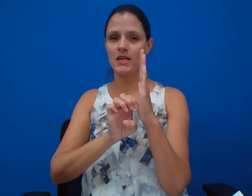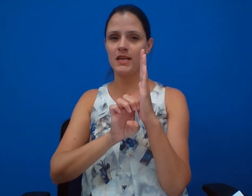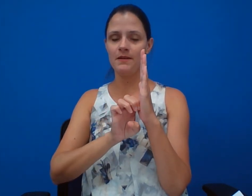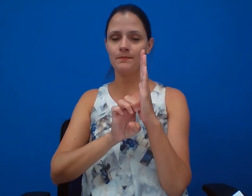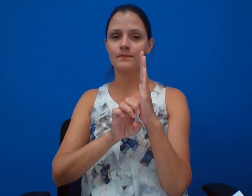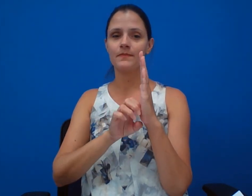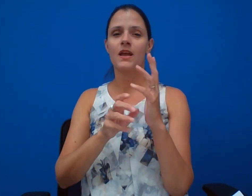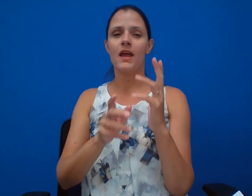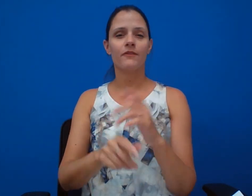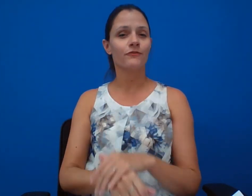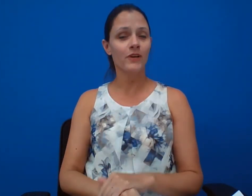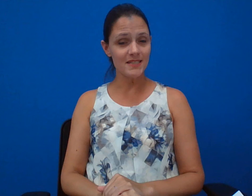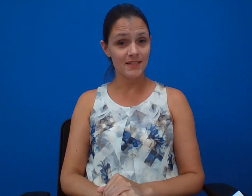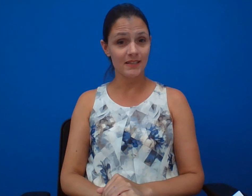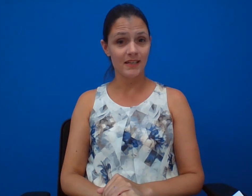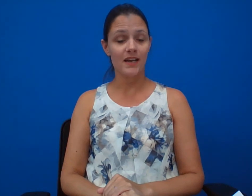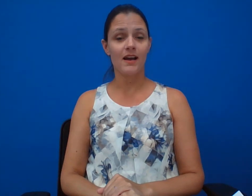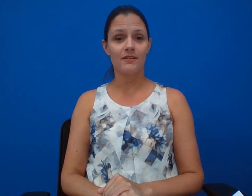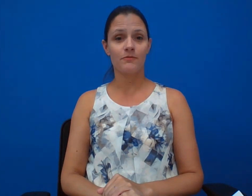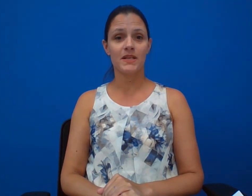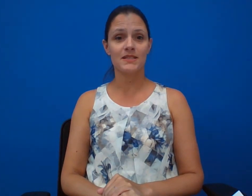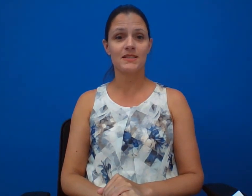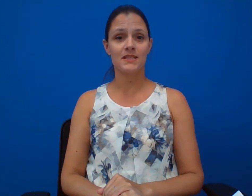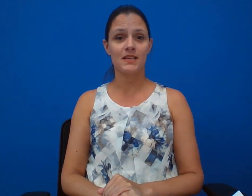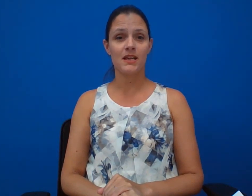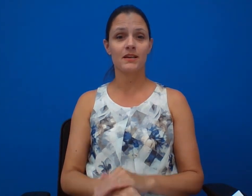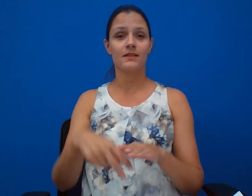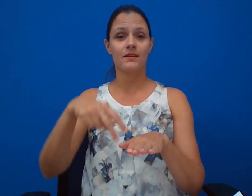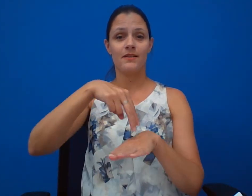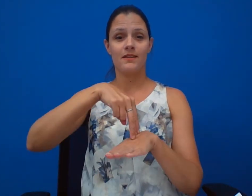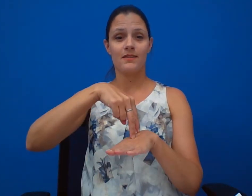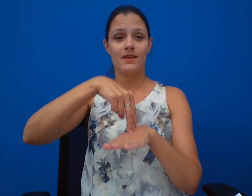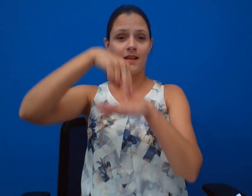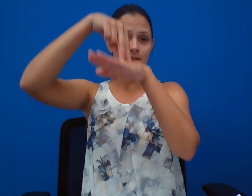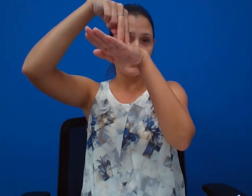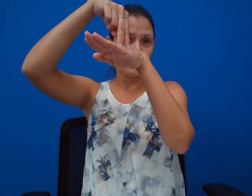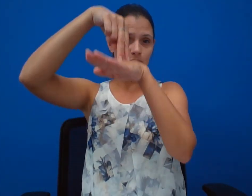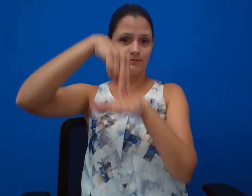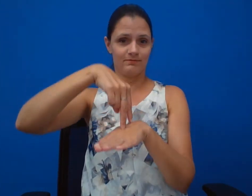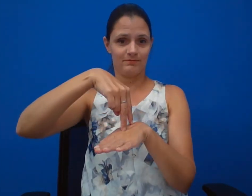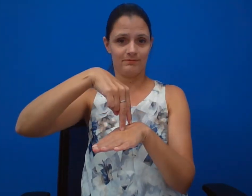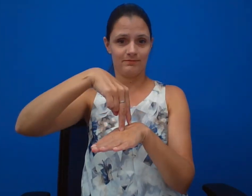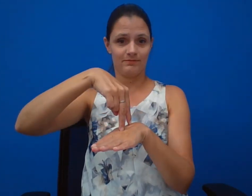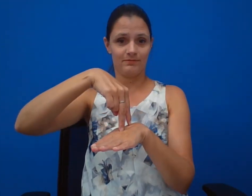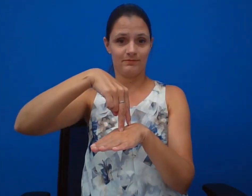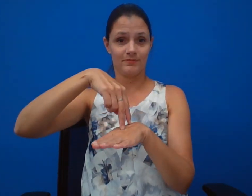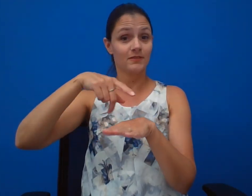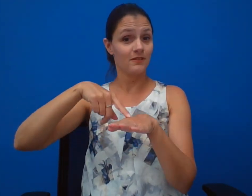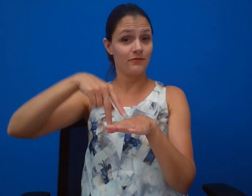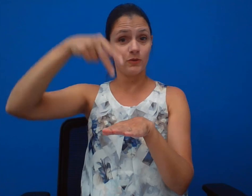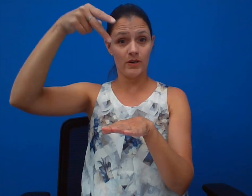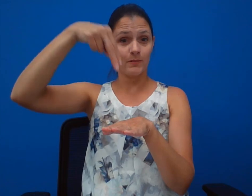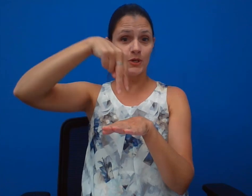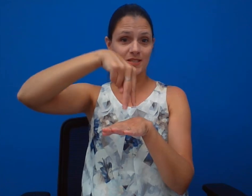E. And recently I have been seeing the elevator, the floor and a person